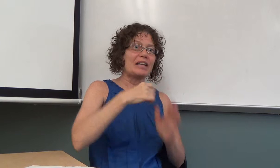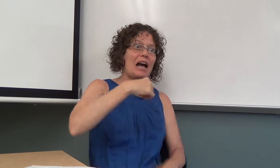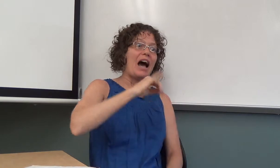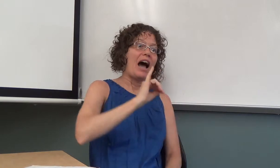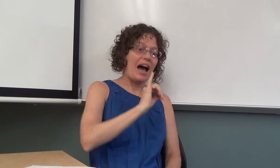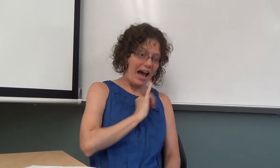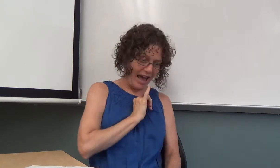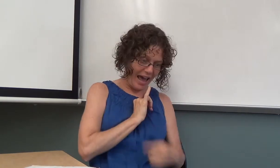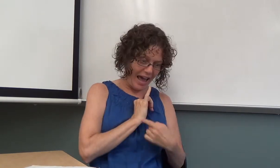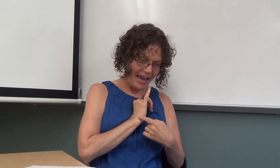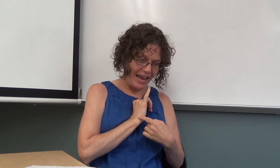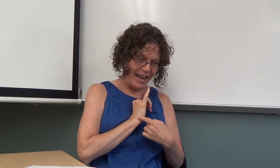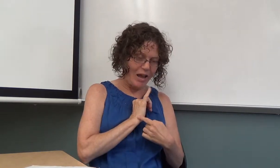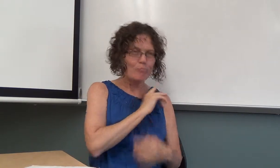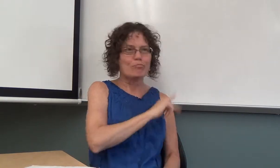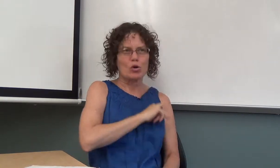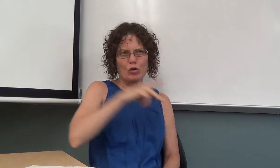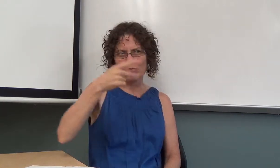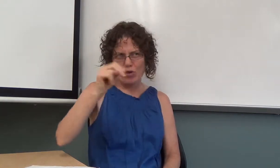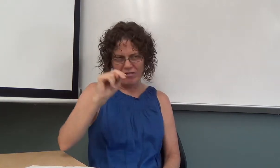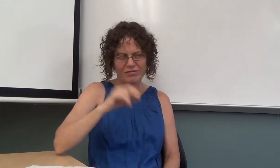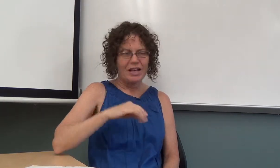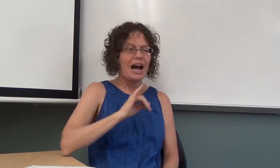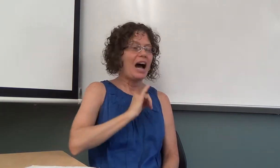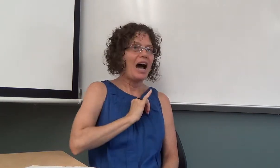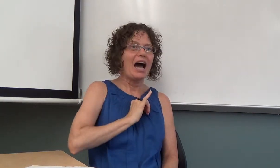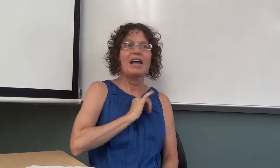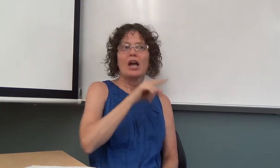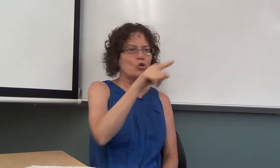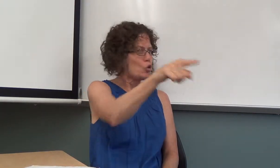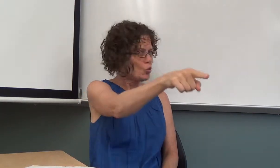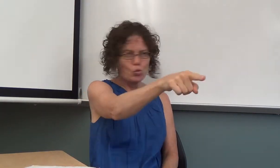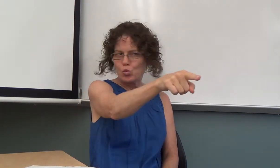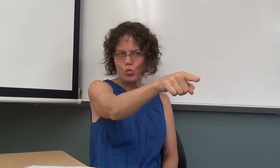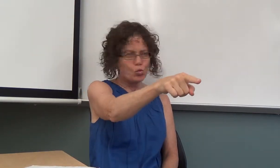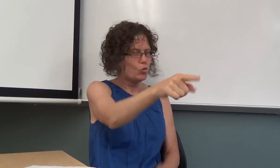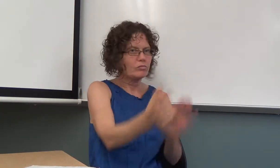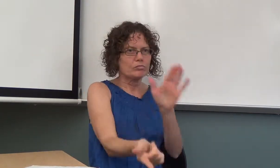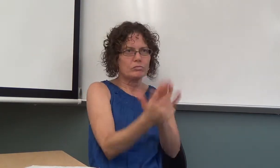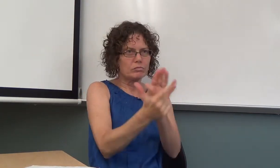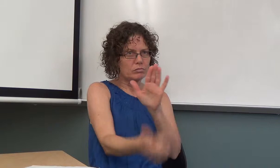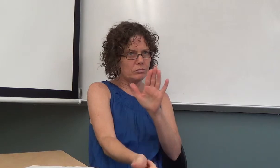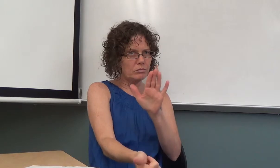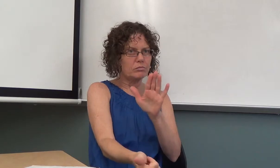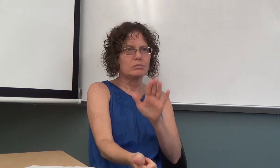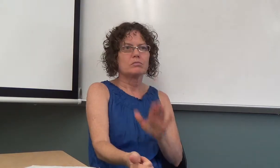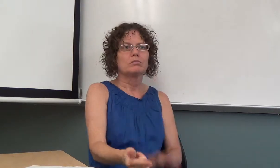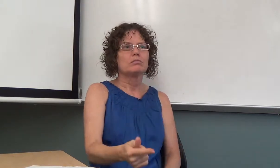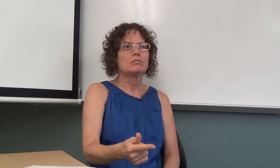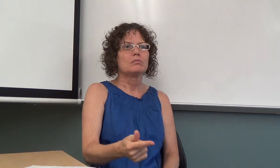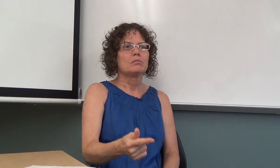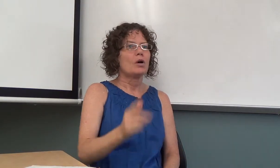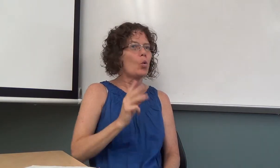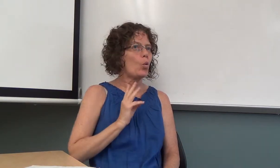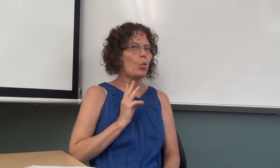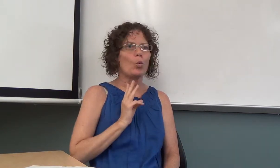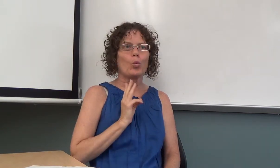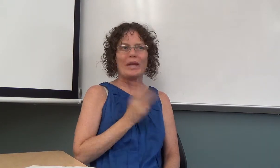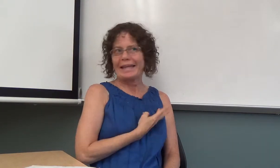I. I don't want you to use you. Okay? I don't want you to use we. I don't